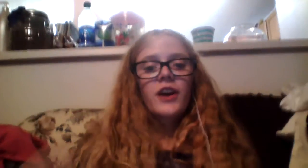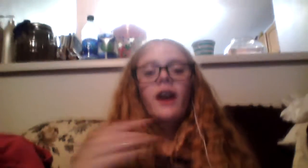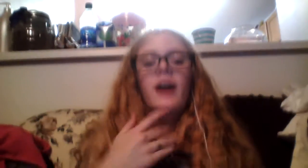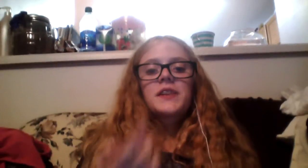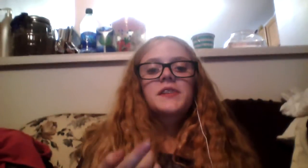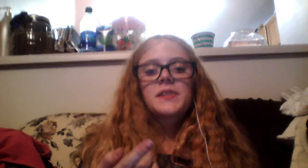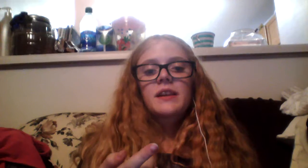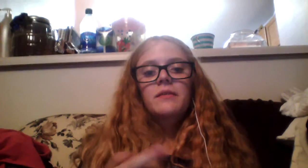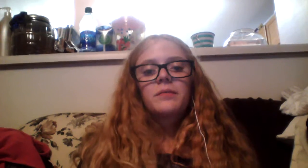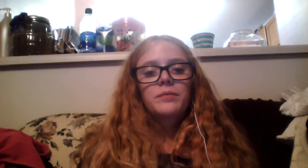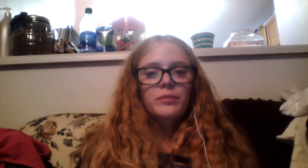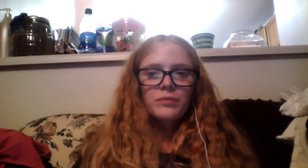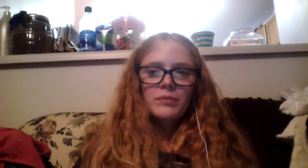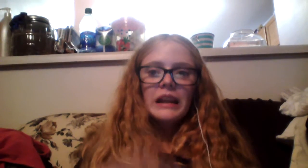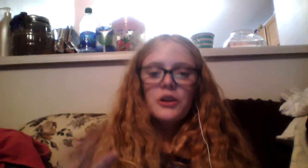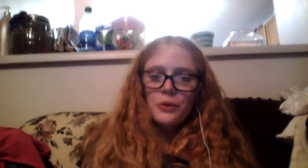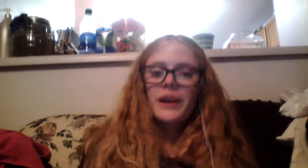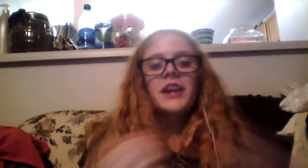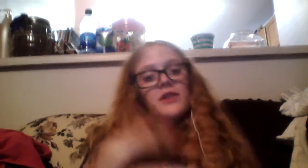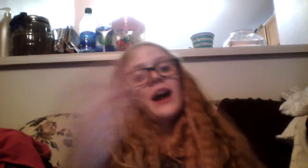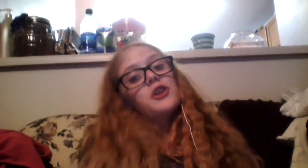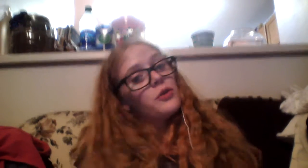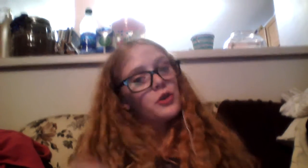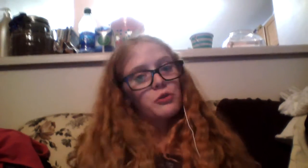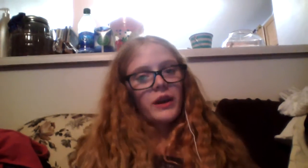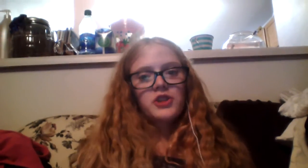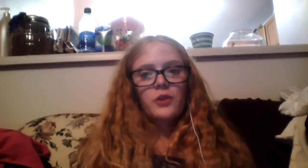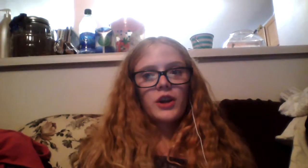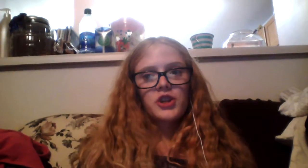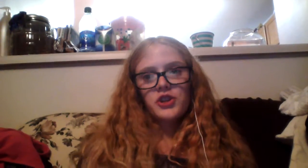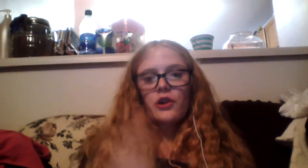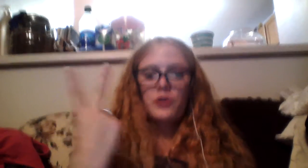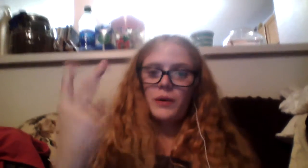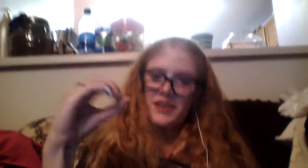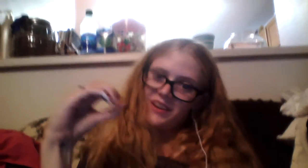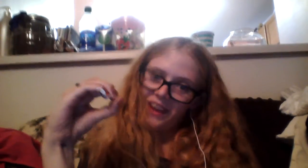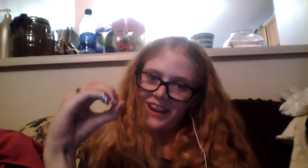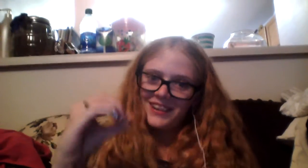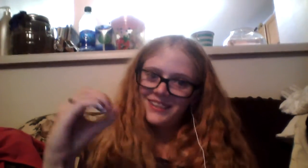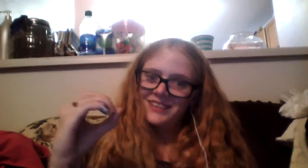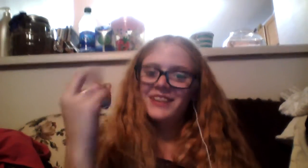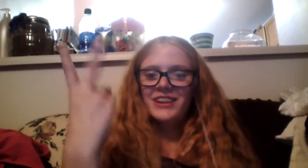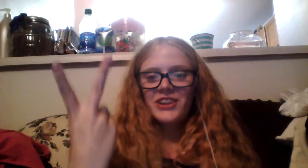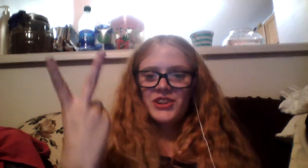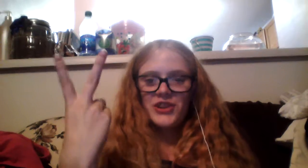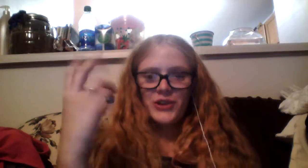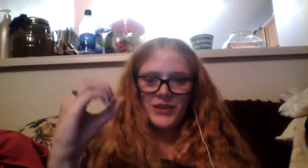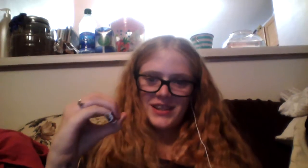my teacher taught us 20, so I don't know 20, so I just go 20, it's 2 and